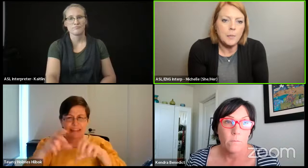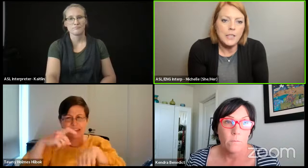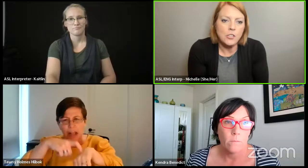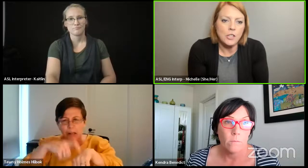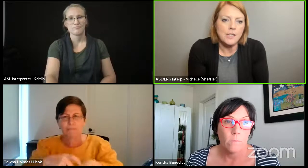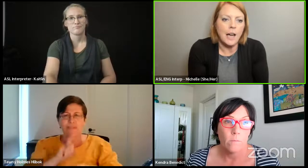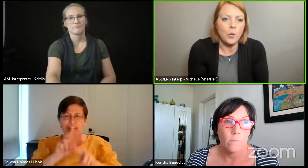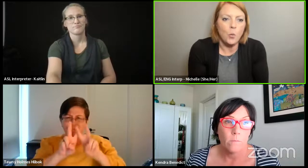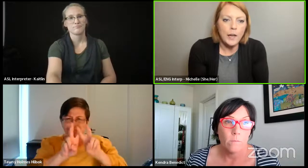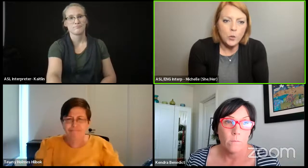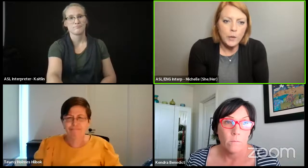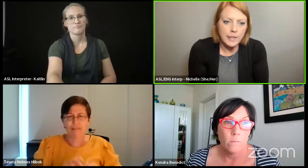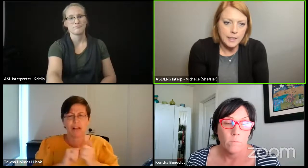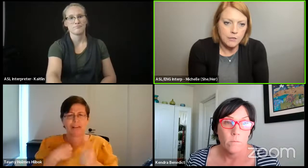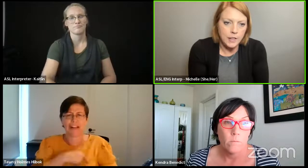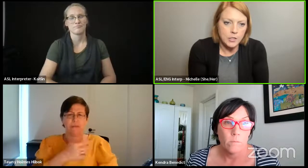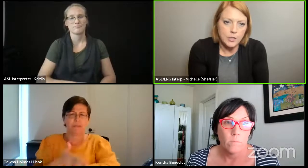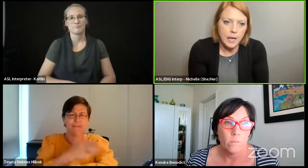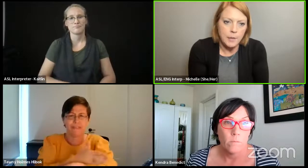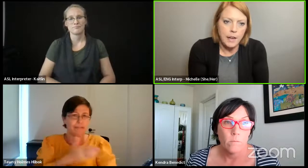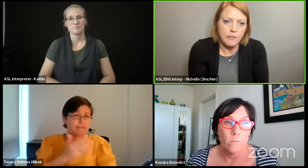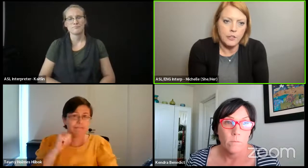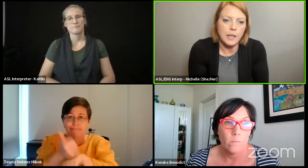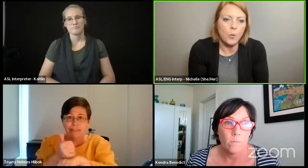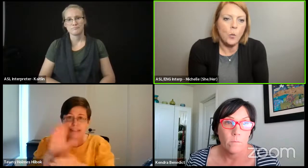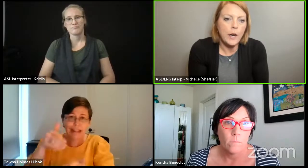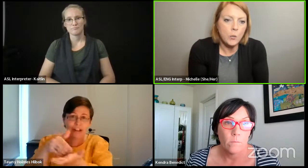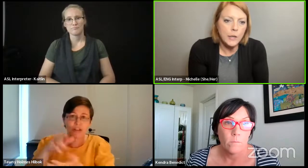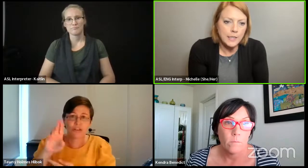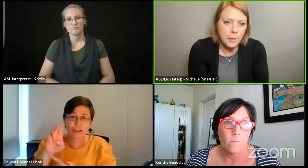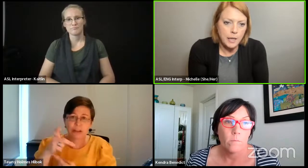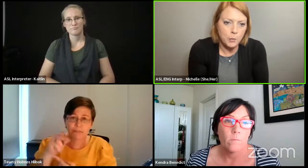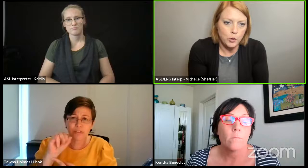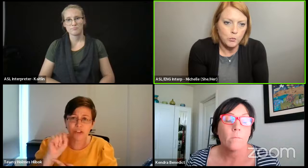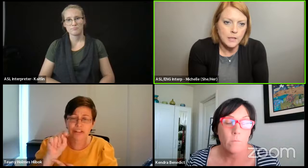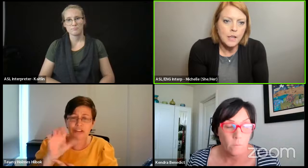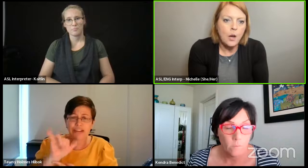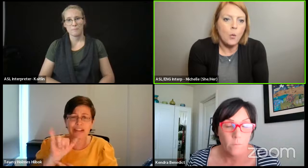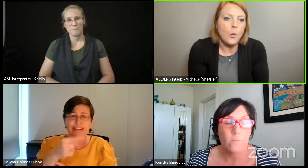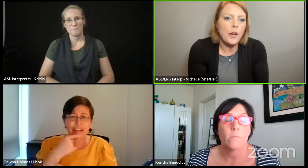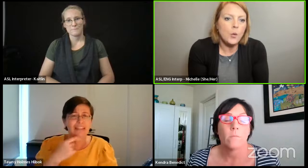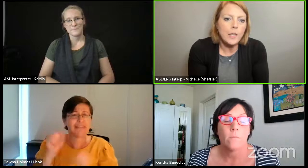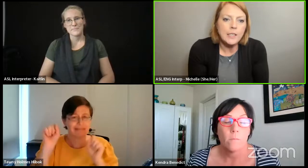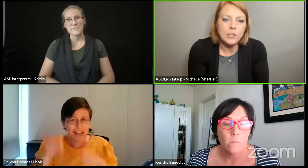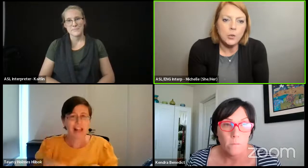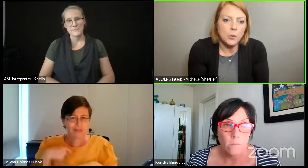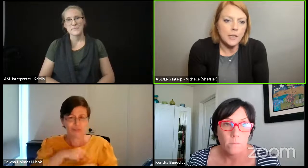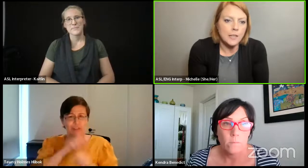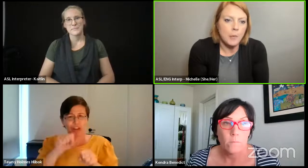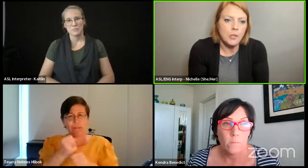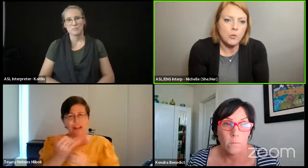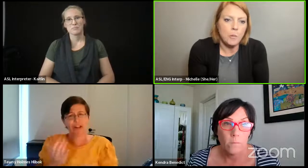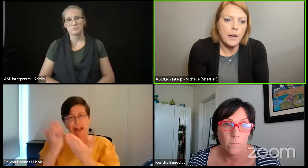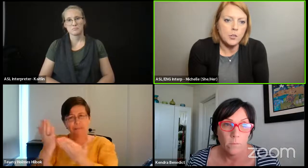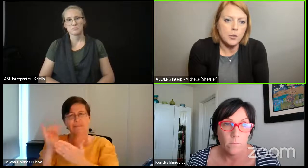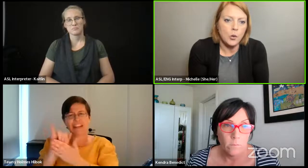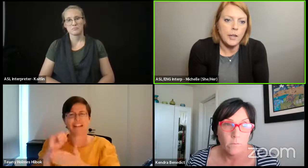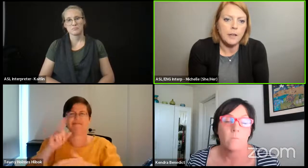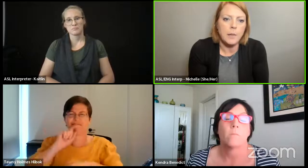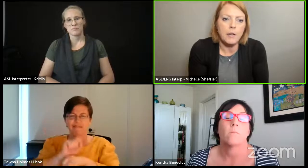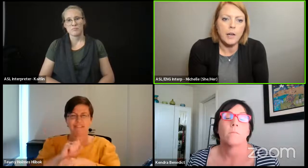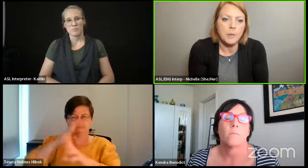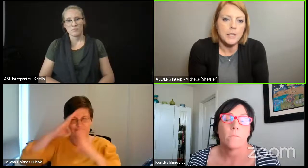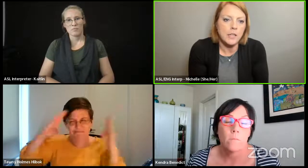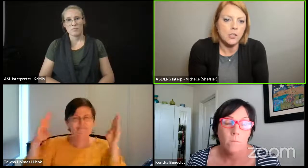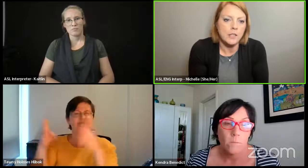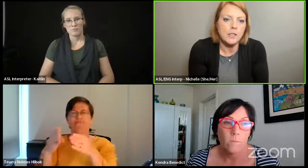make recommendations on where we need to invest our time and efforts and where we need to make improvements, where we need to establish a repository